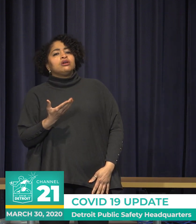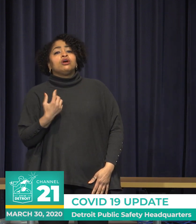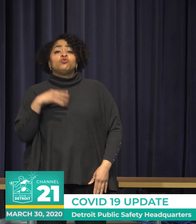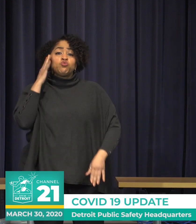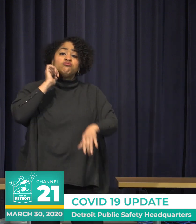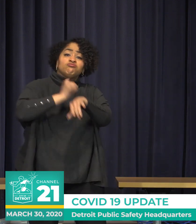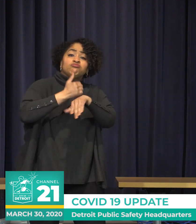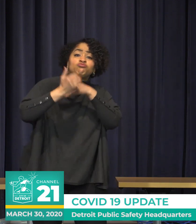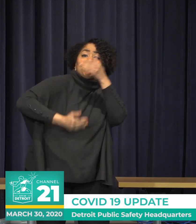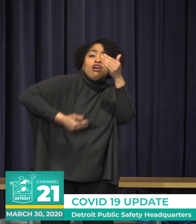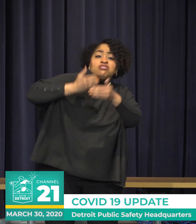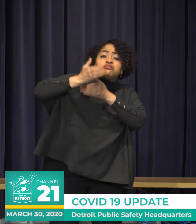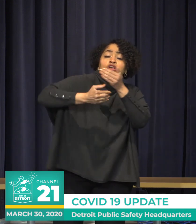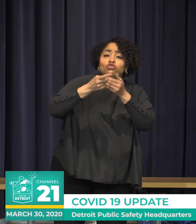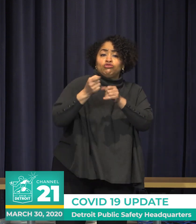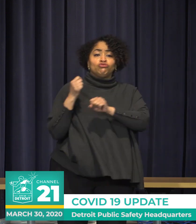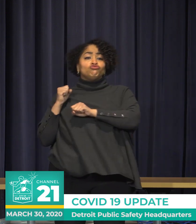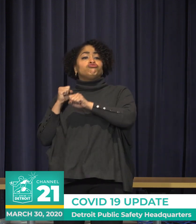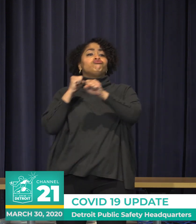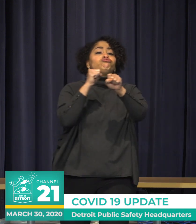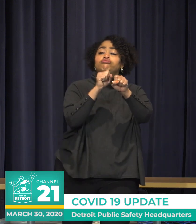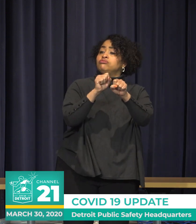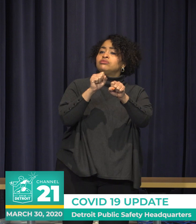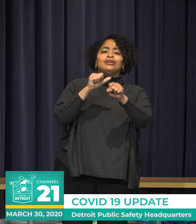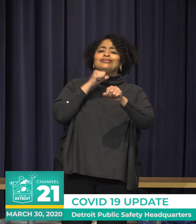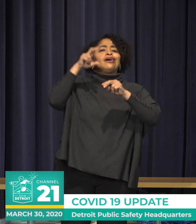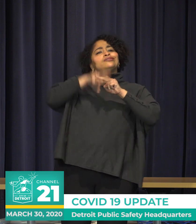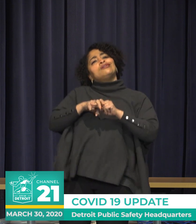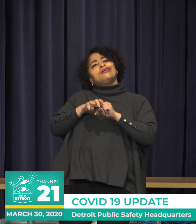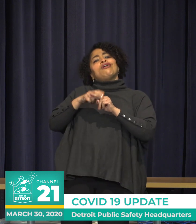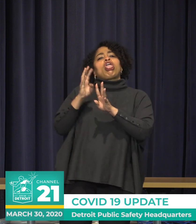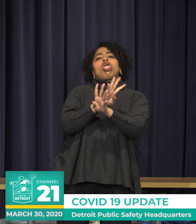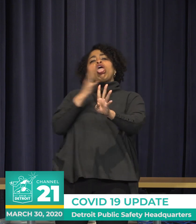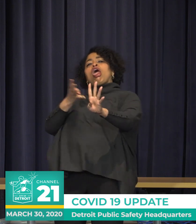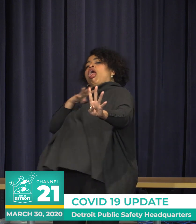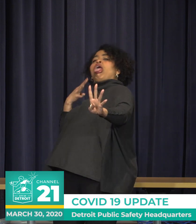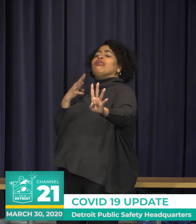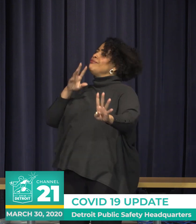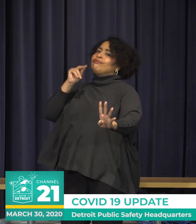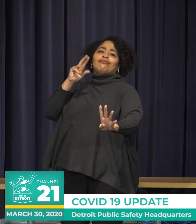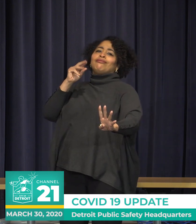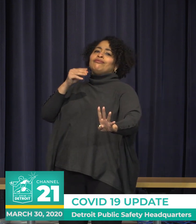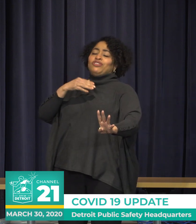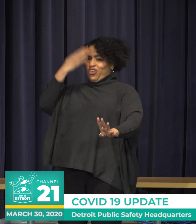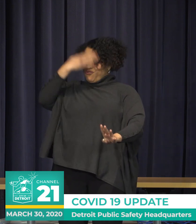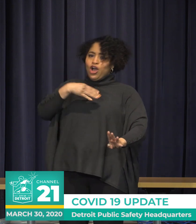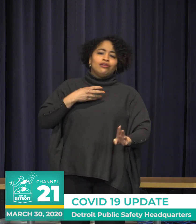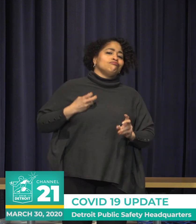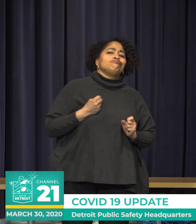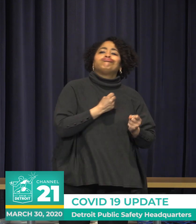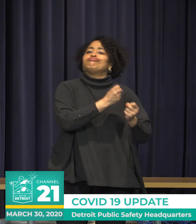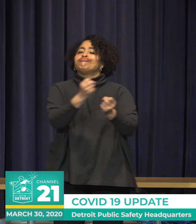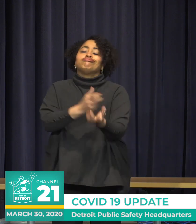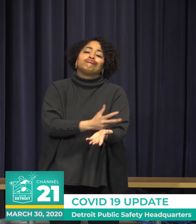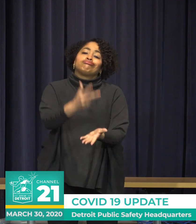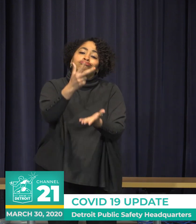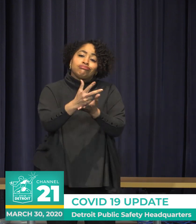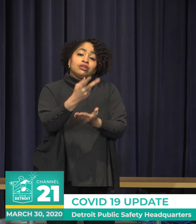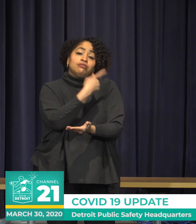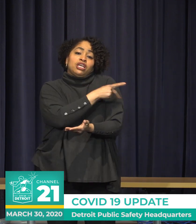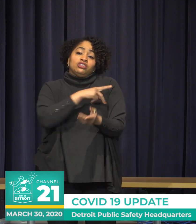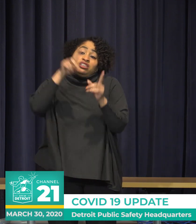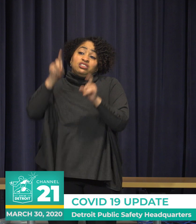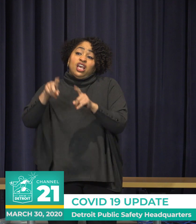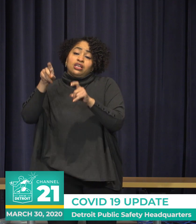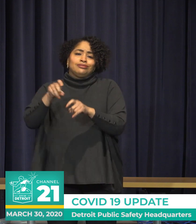up a process where when you drive somebody up to the fairgrounds, you don't sit in the long queue. We'll bring you right to the front of the line, get the patient